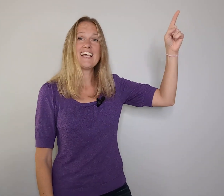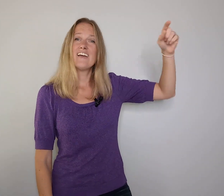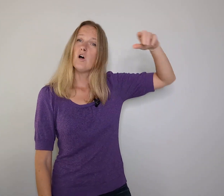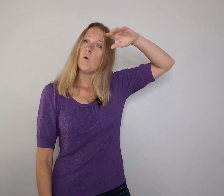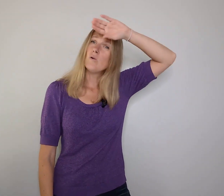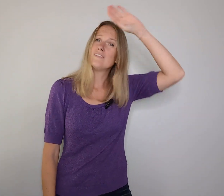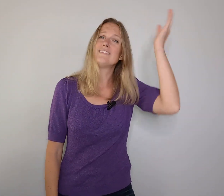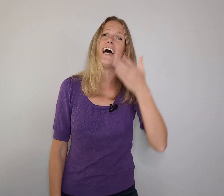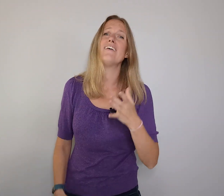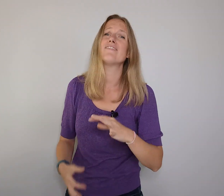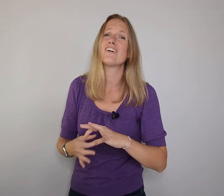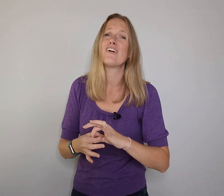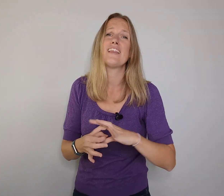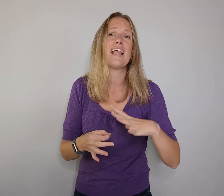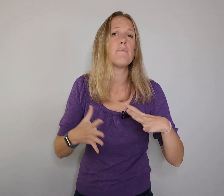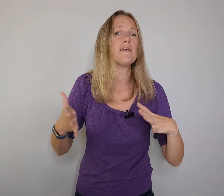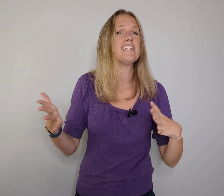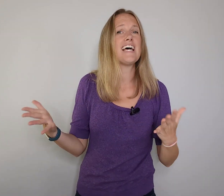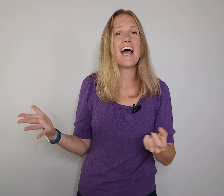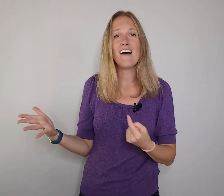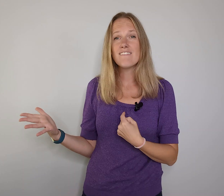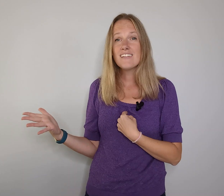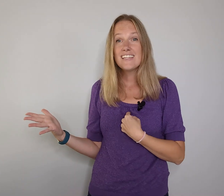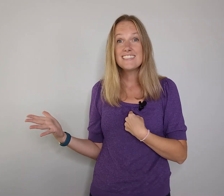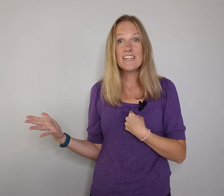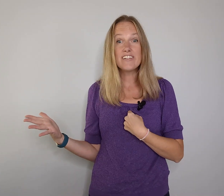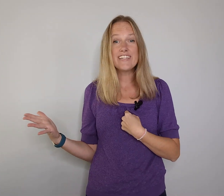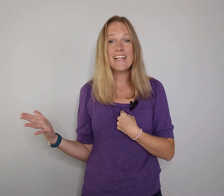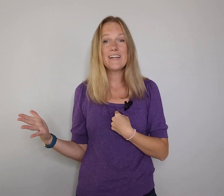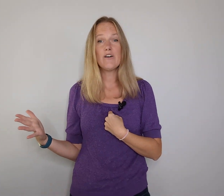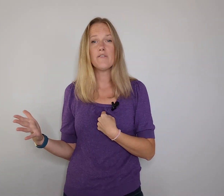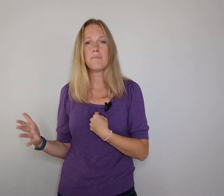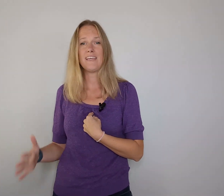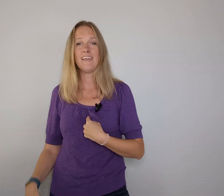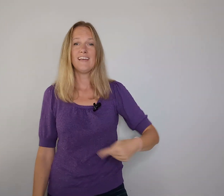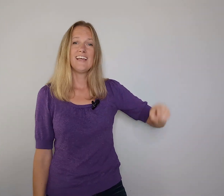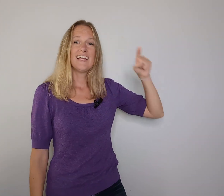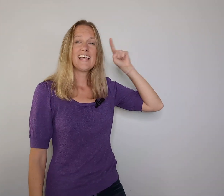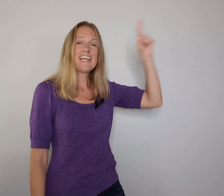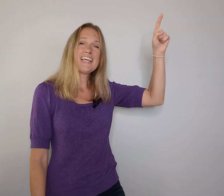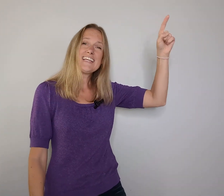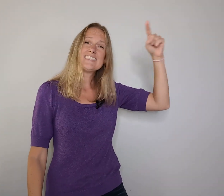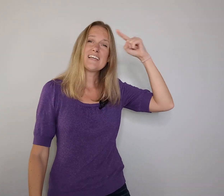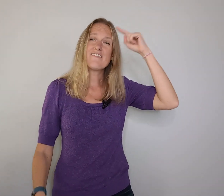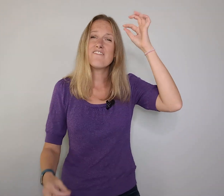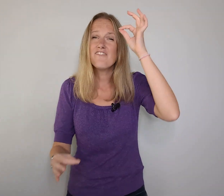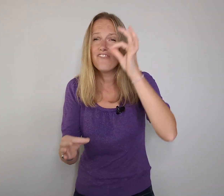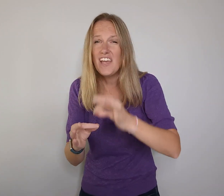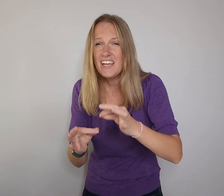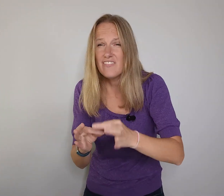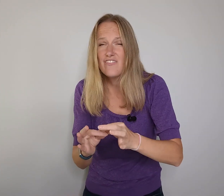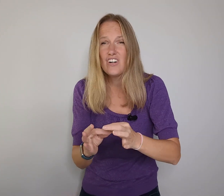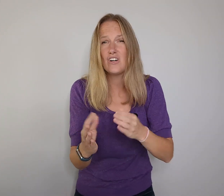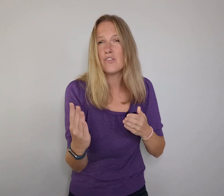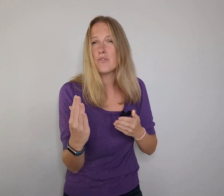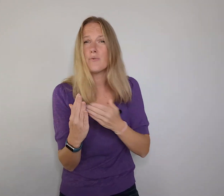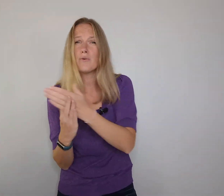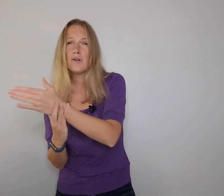He will never let me down. He's never going to let go of me. He's faithful